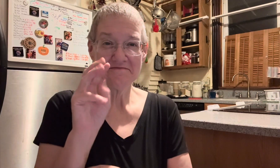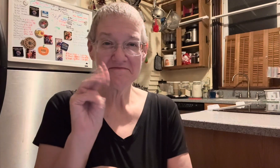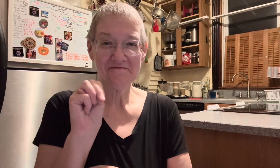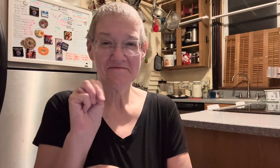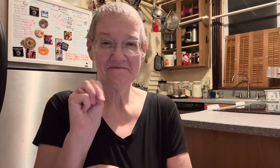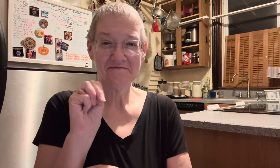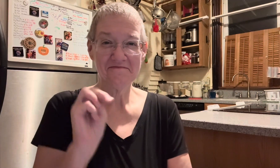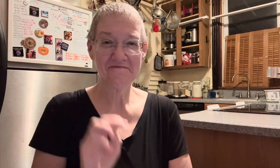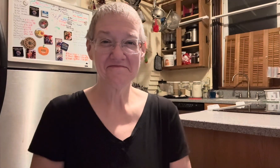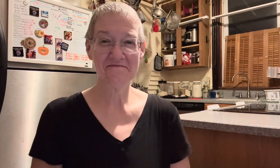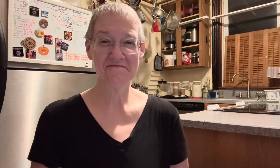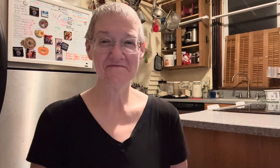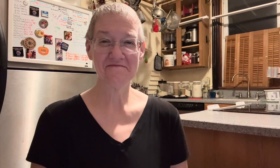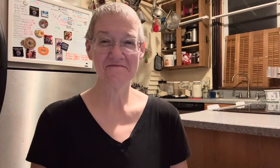Now let's look at ham.